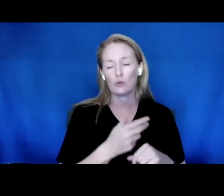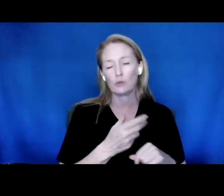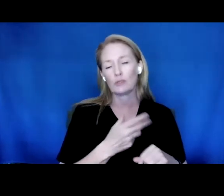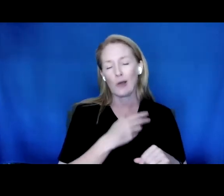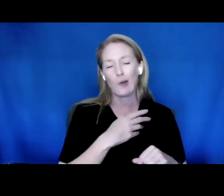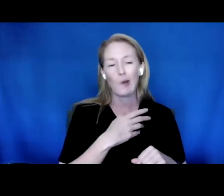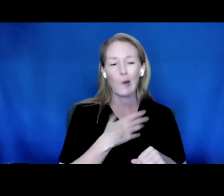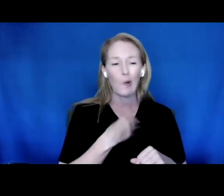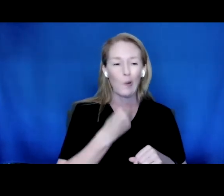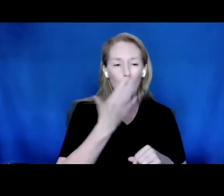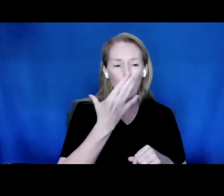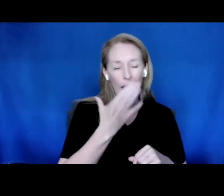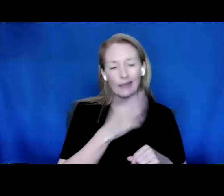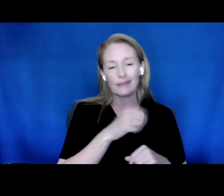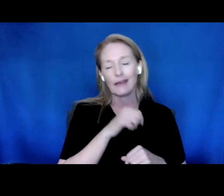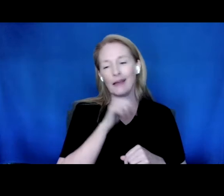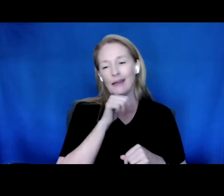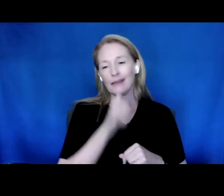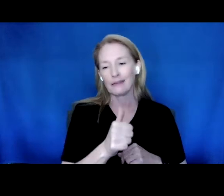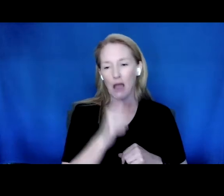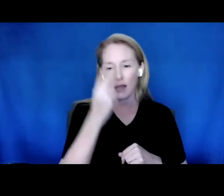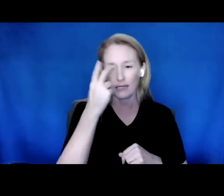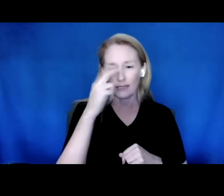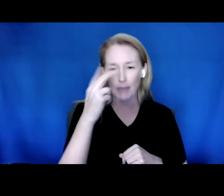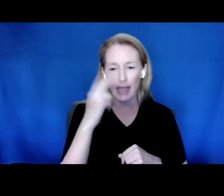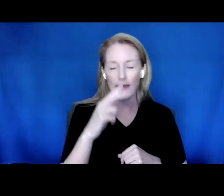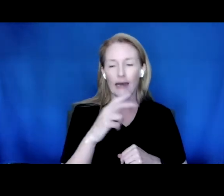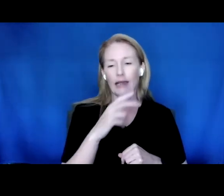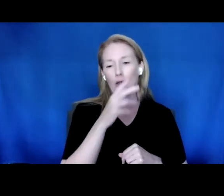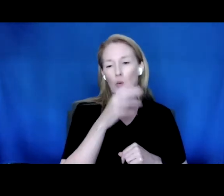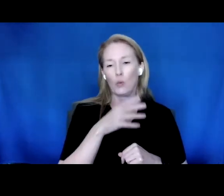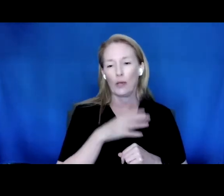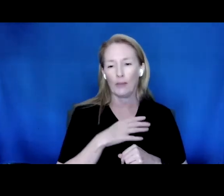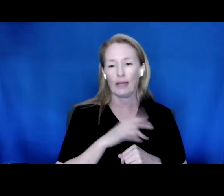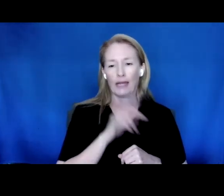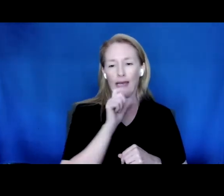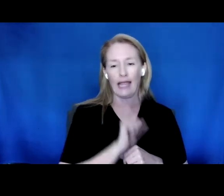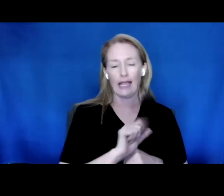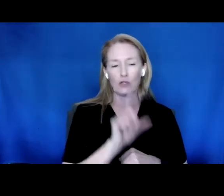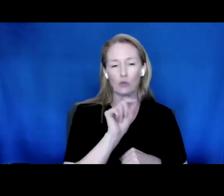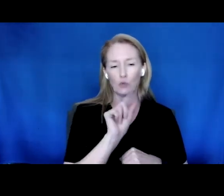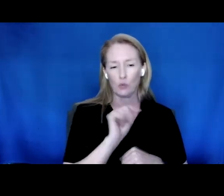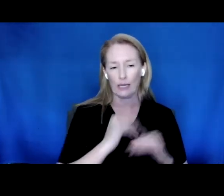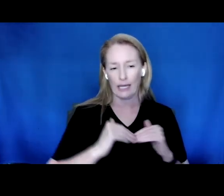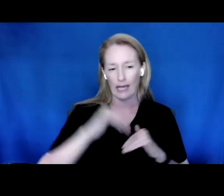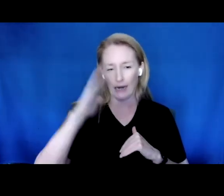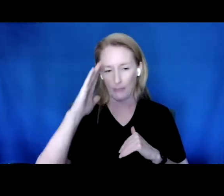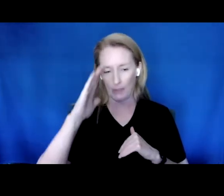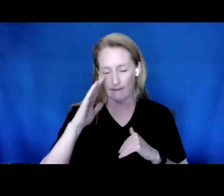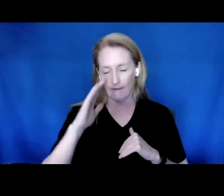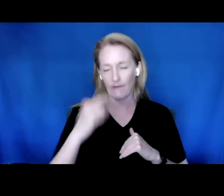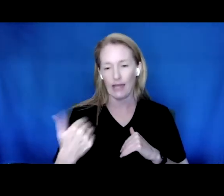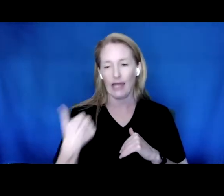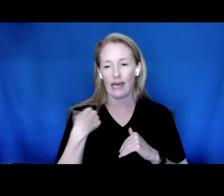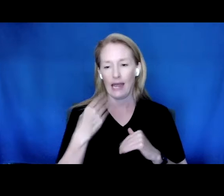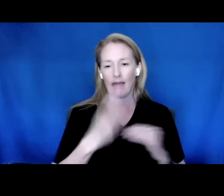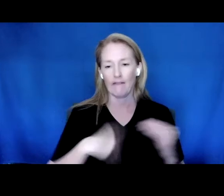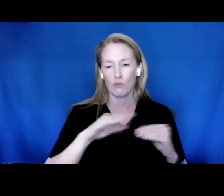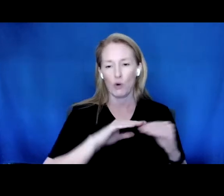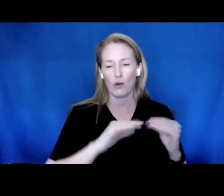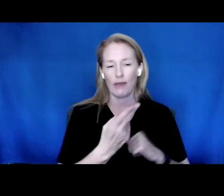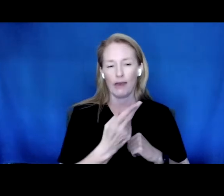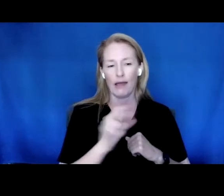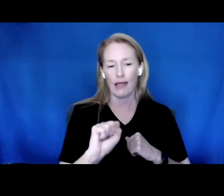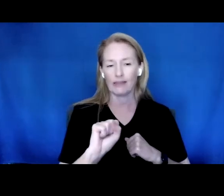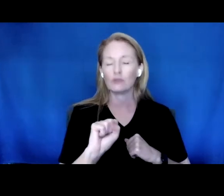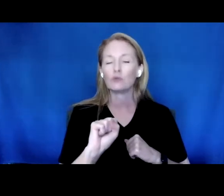women who are ages 20 years and up and have more than a high school education. So for